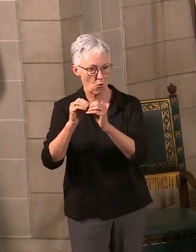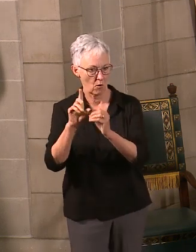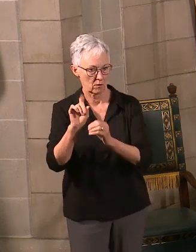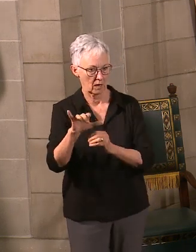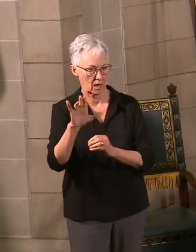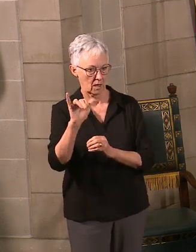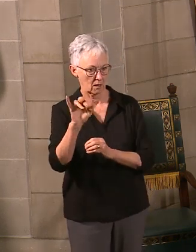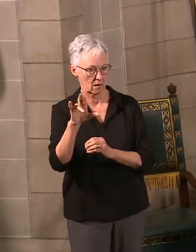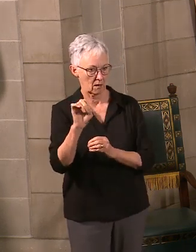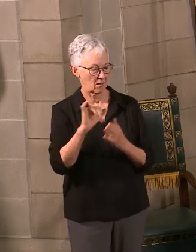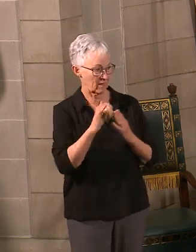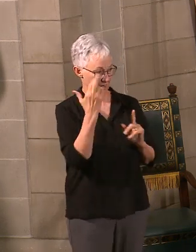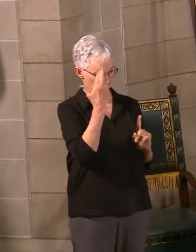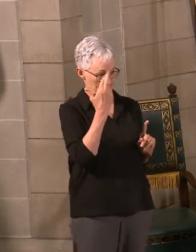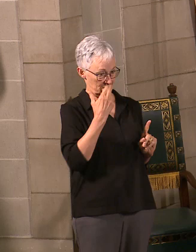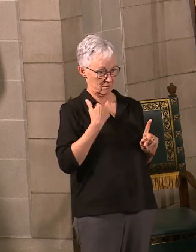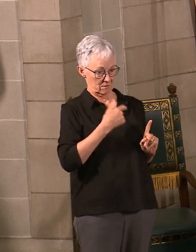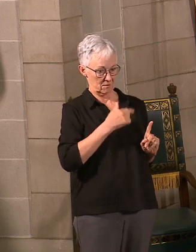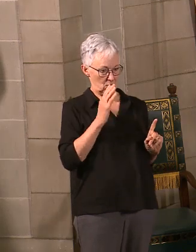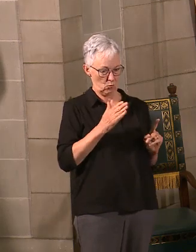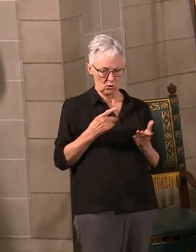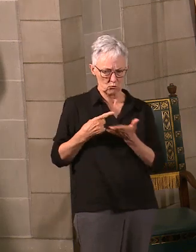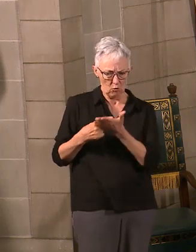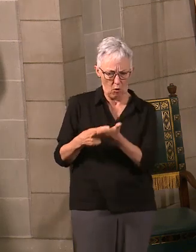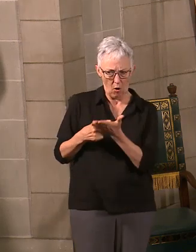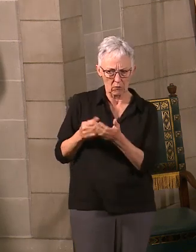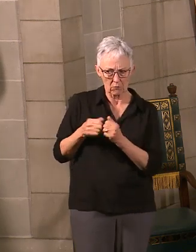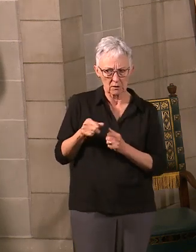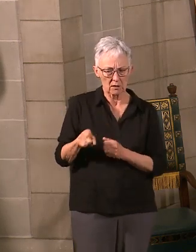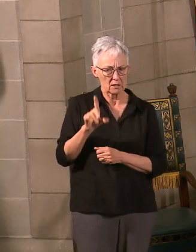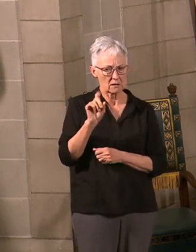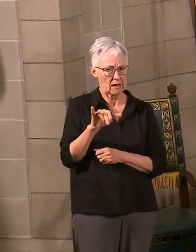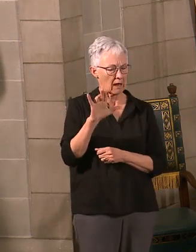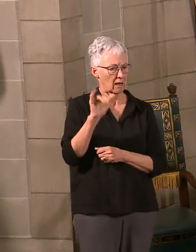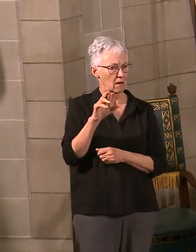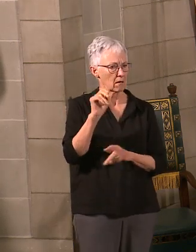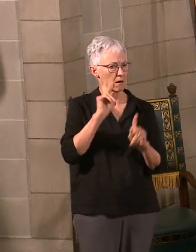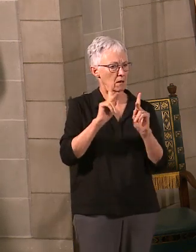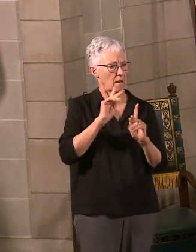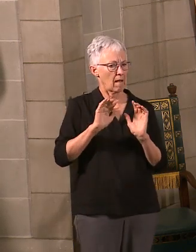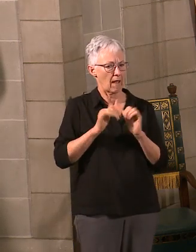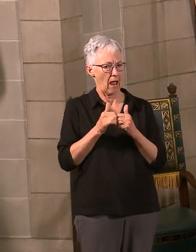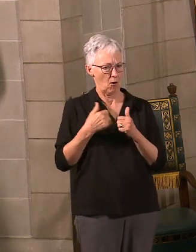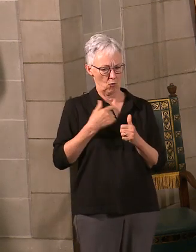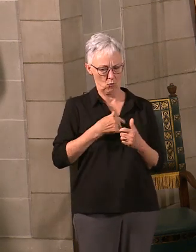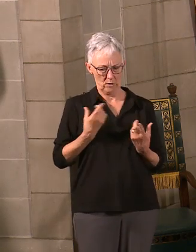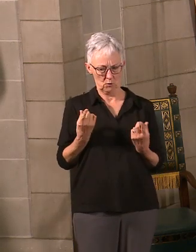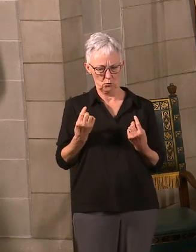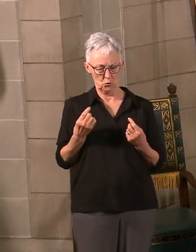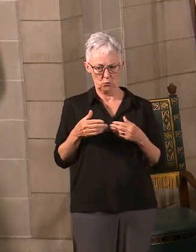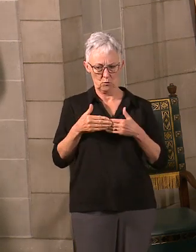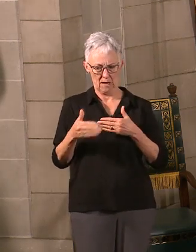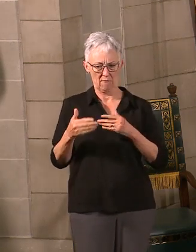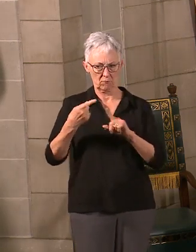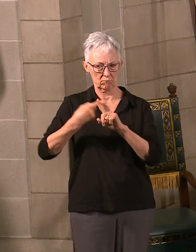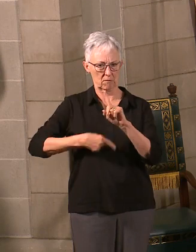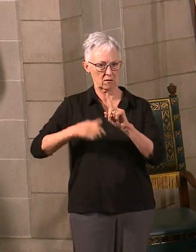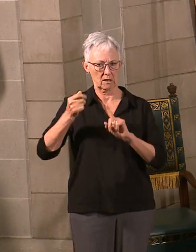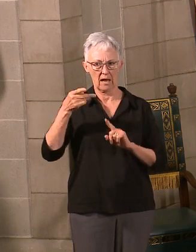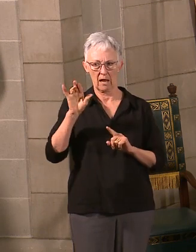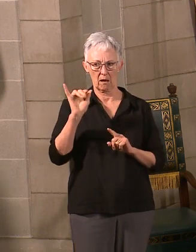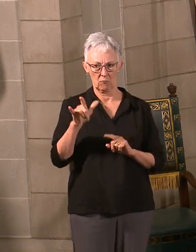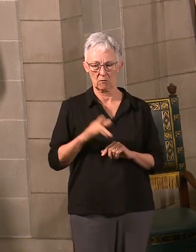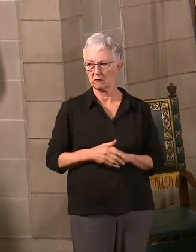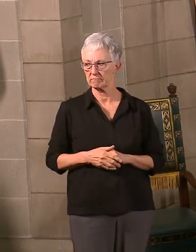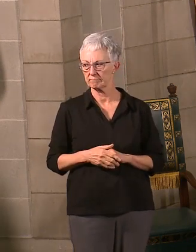why we're going to have conversations with the industry to kind of figure out how we step into that as we get past the month of April. Time for 2 more questions.